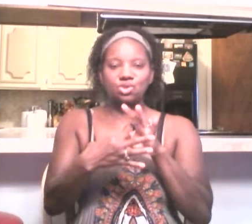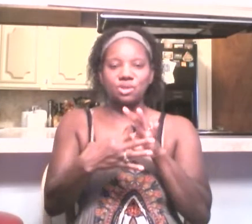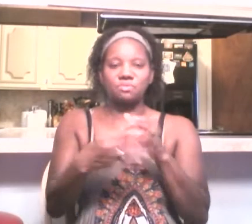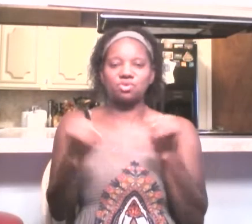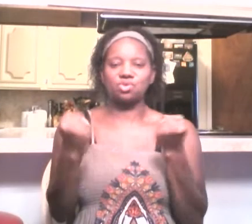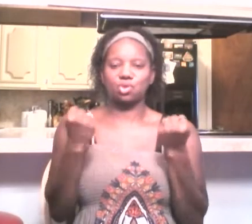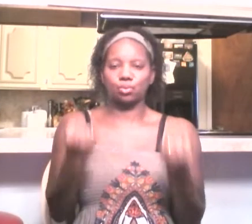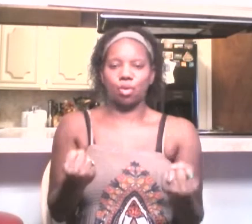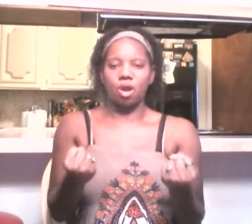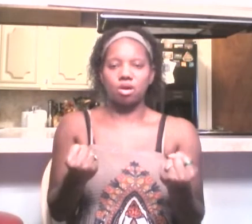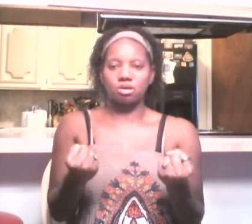relationship strong.